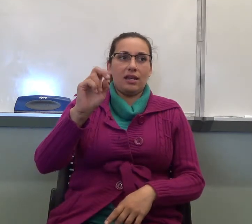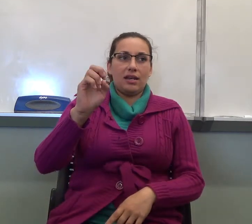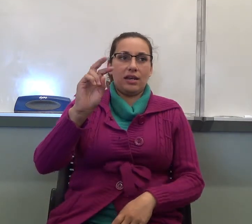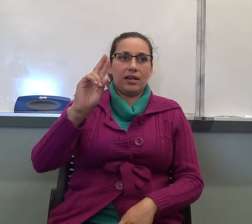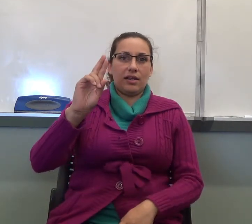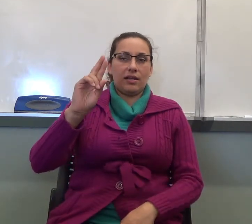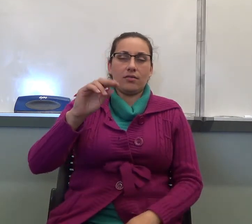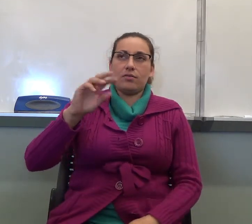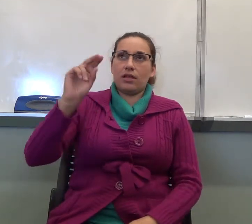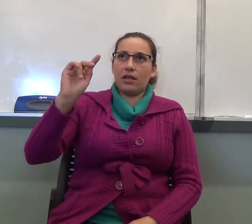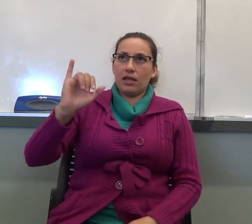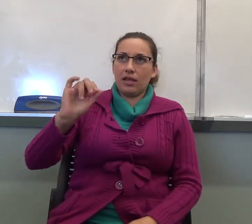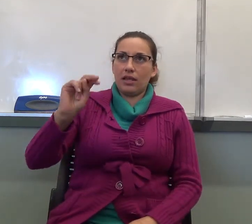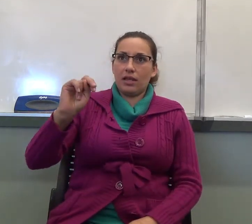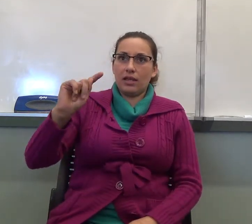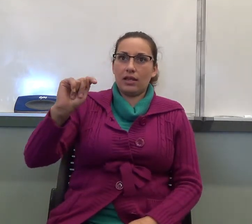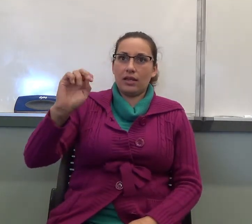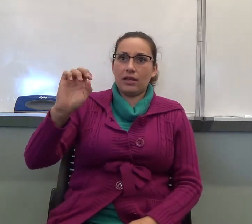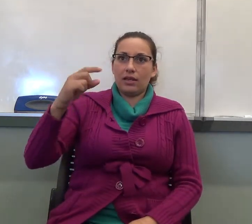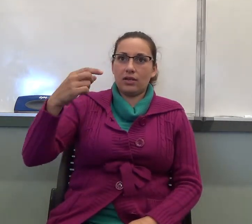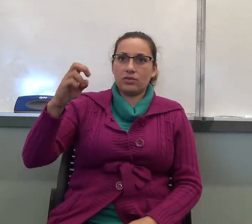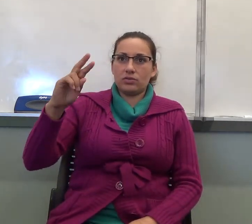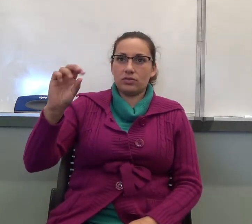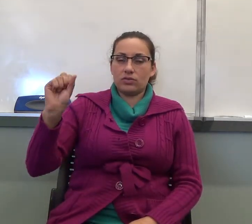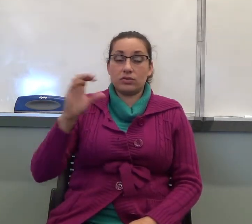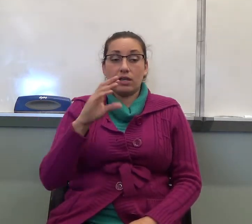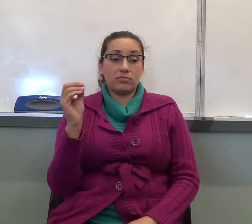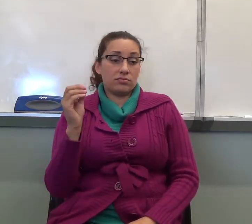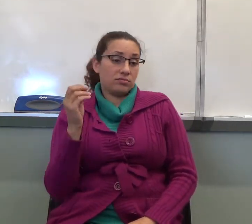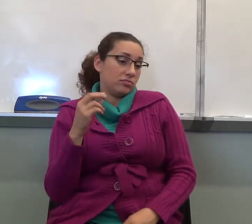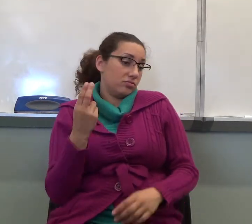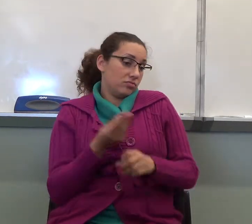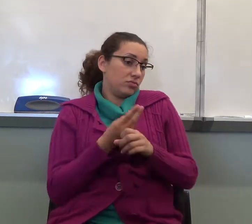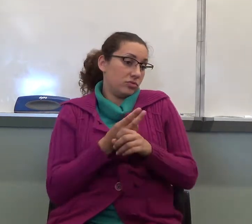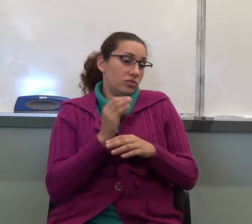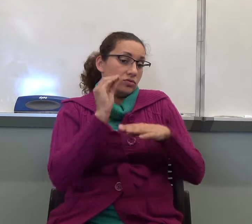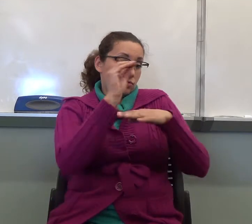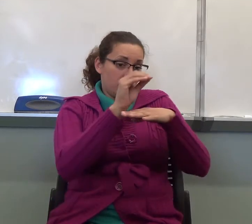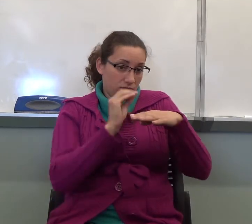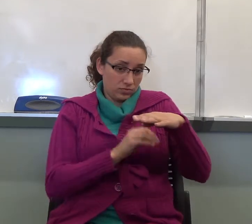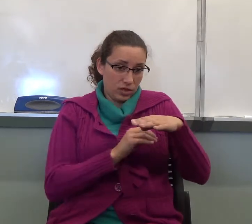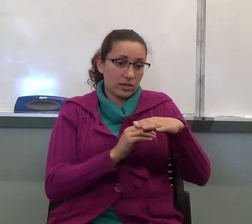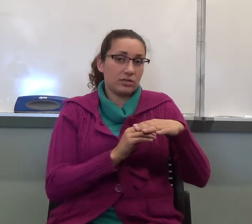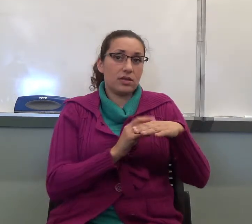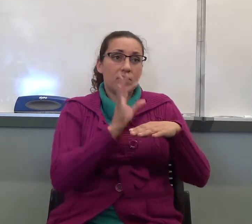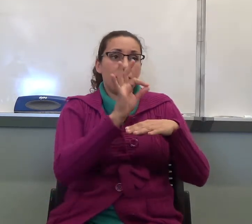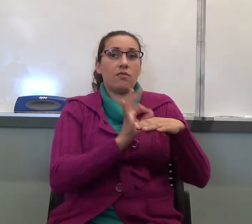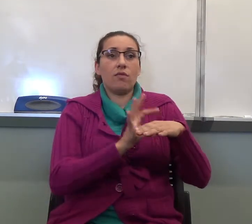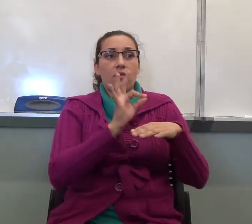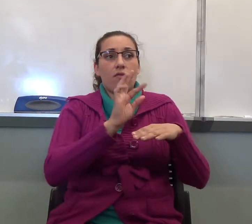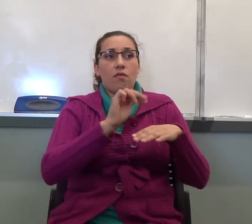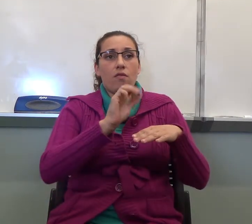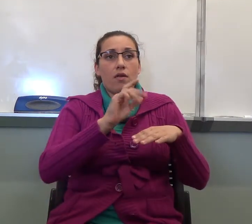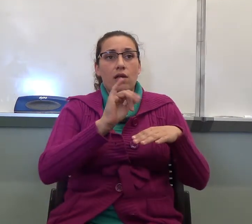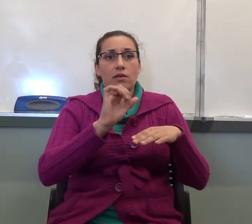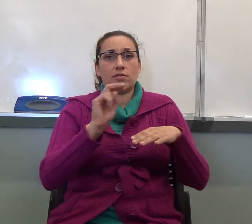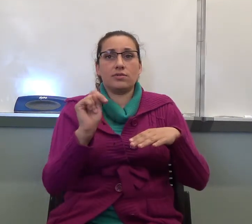And we've also used fractions. And fractions also go in there. You can picture fractions on a number line. For example, 1/2 would be